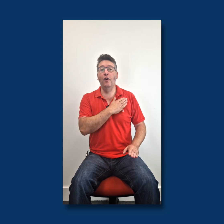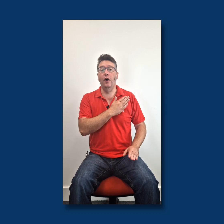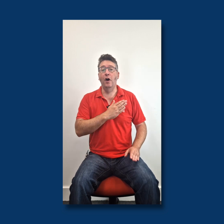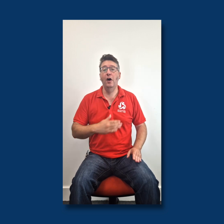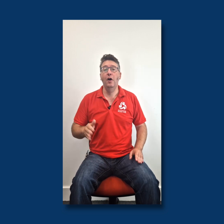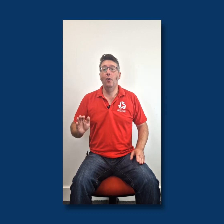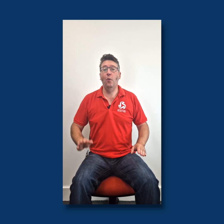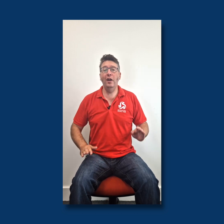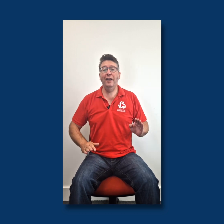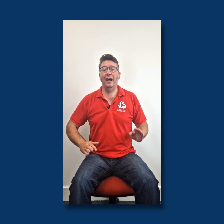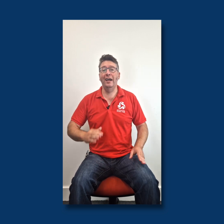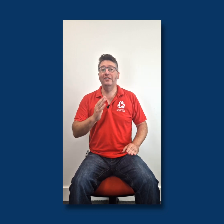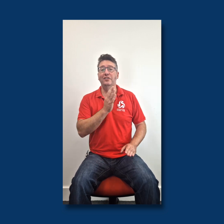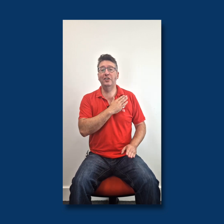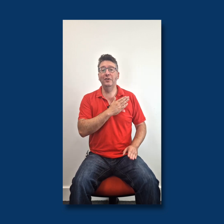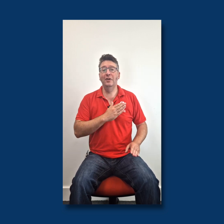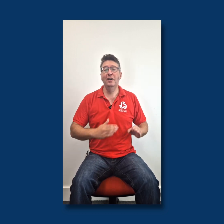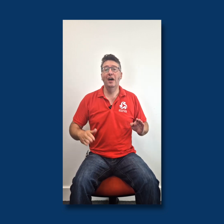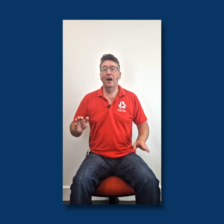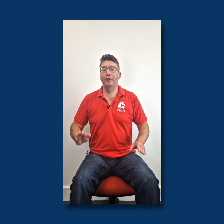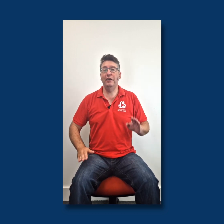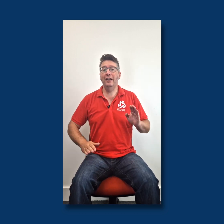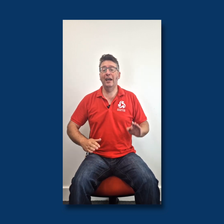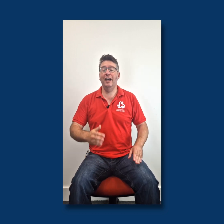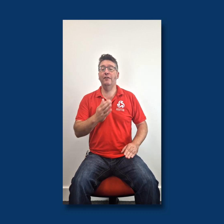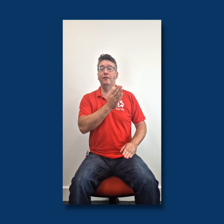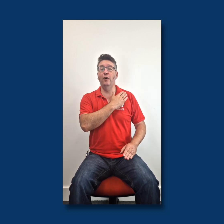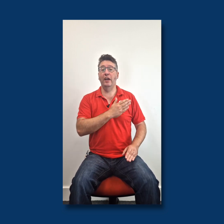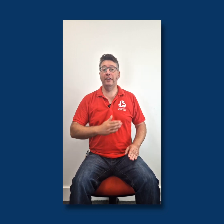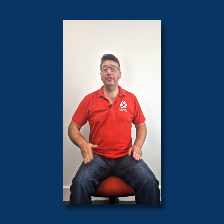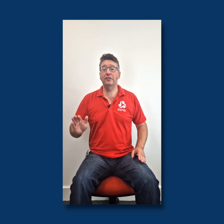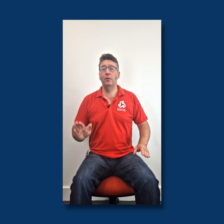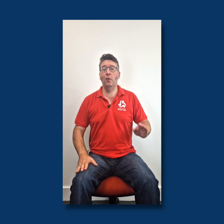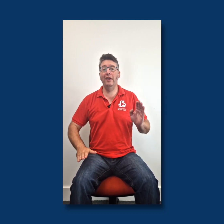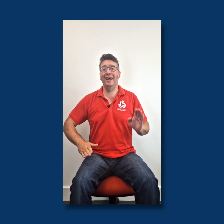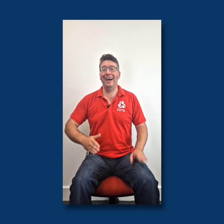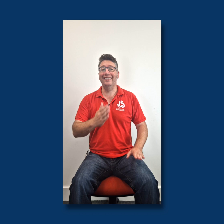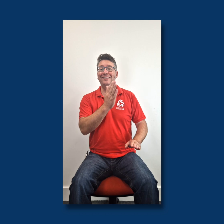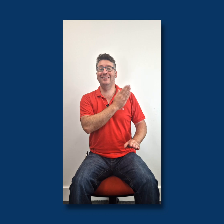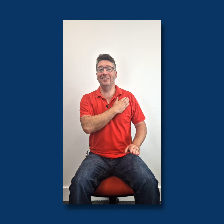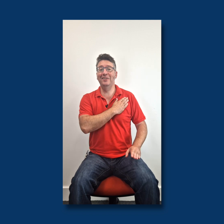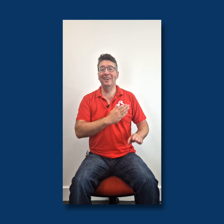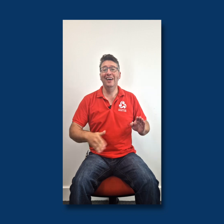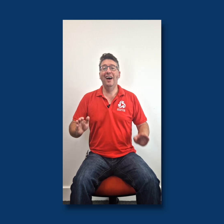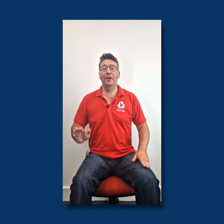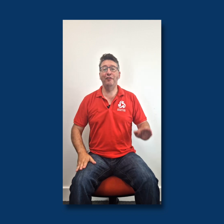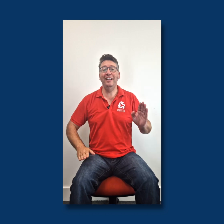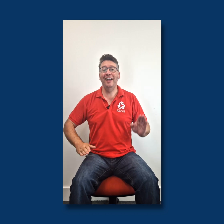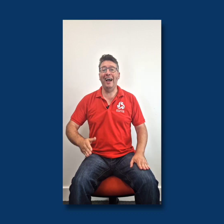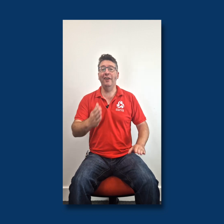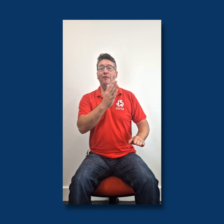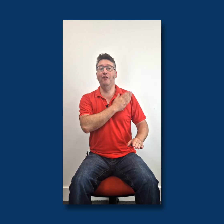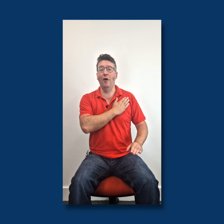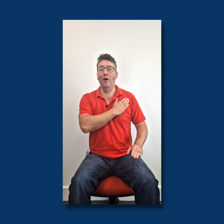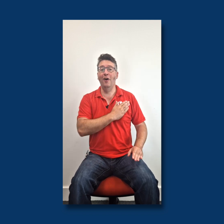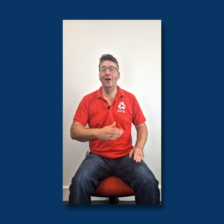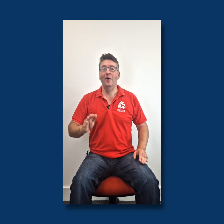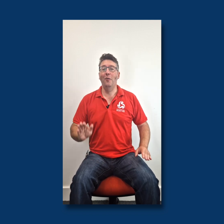4. 1 and 2, a 3 and 4. Like this. 1 and 2, a 3 and 4.